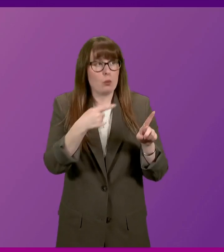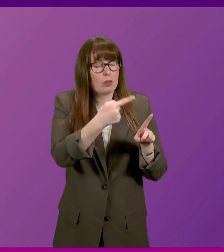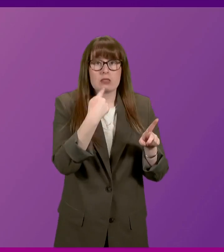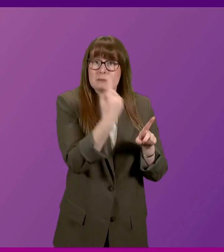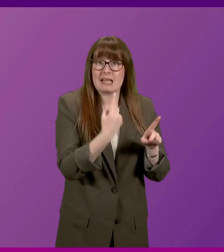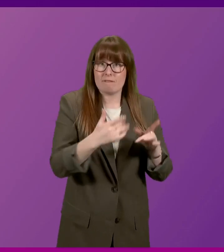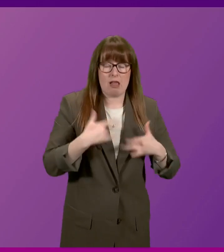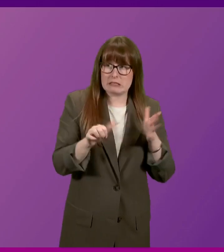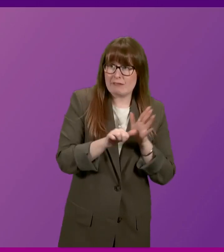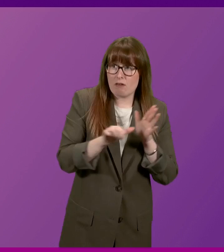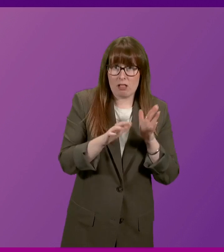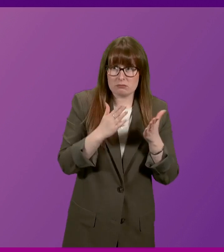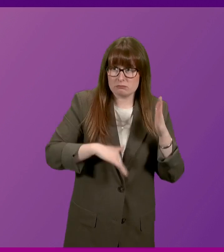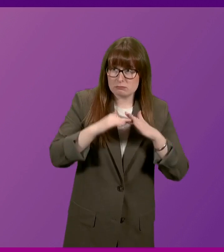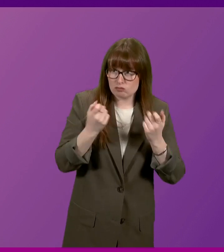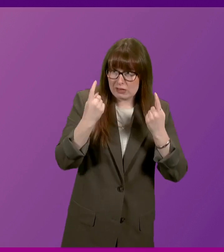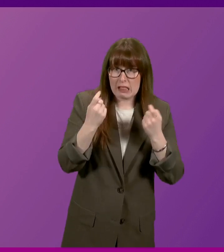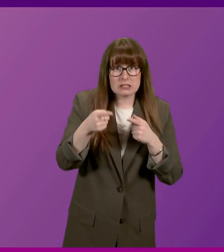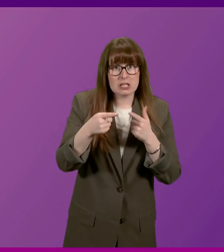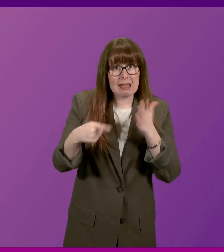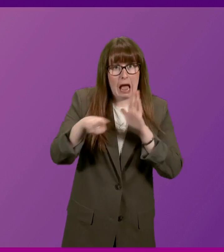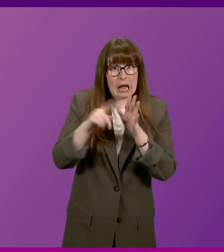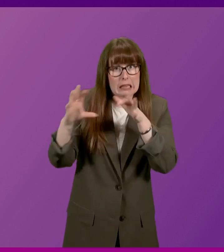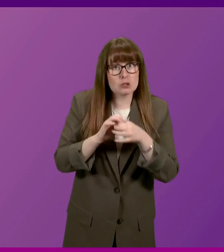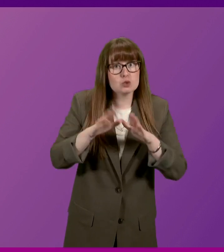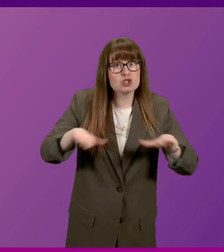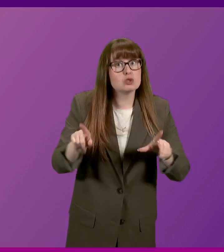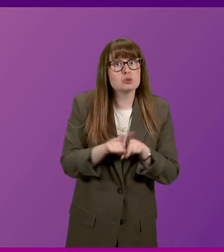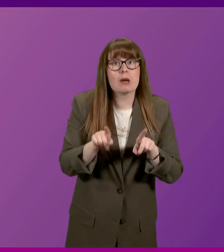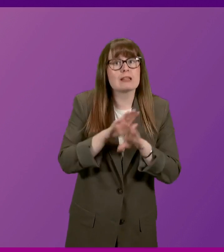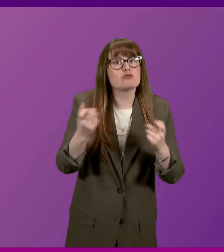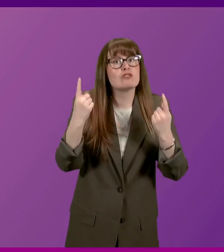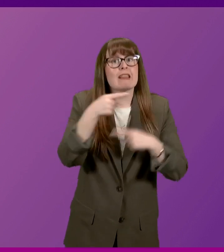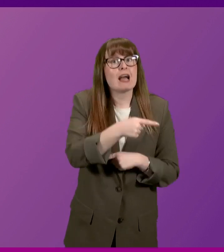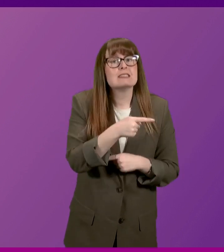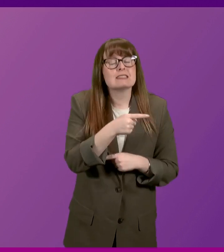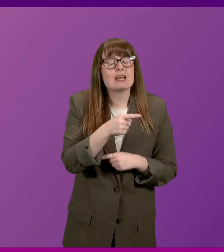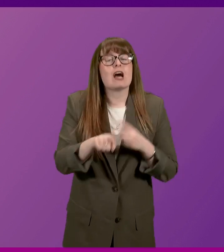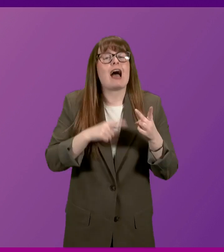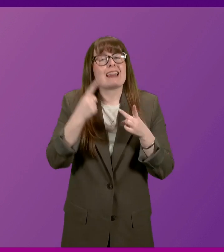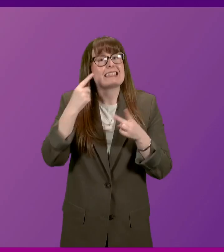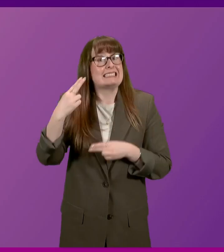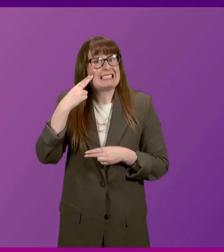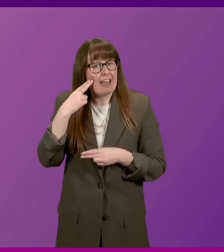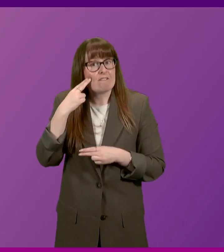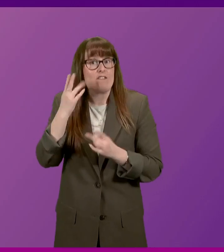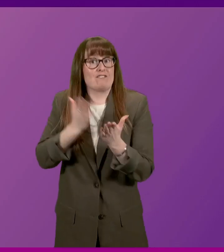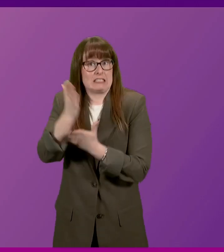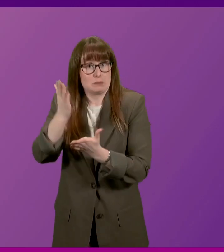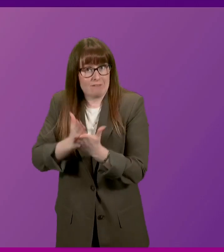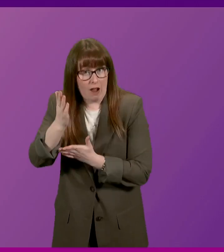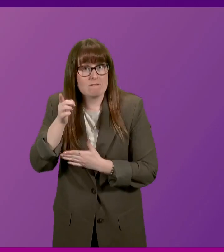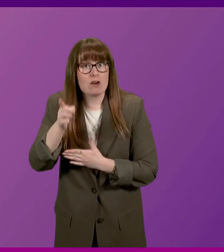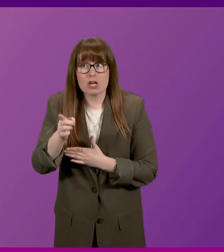But they didn't realise the Act was about children. So that's a major step forward. And I think deaf victim survivors don't know that that